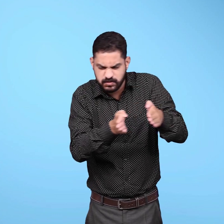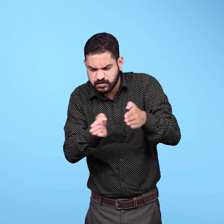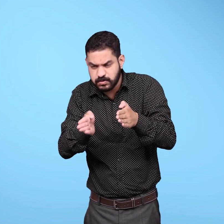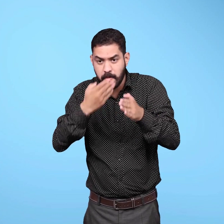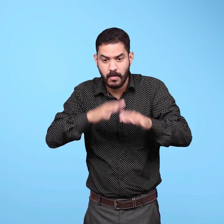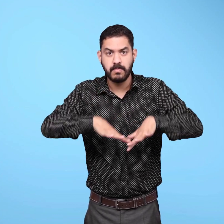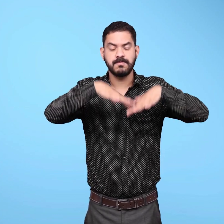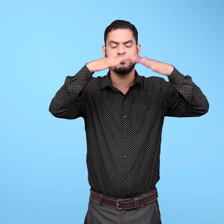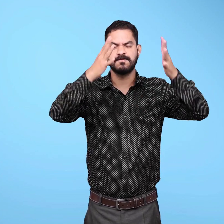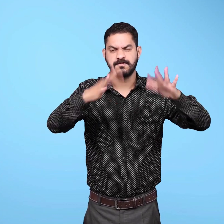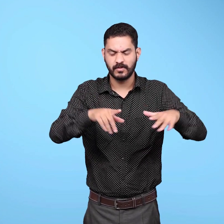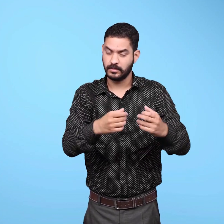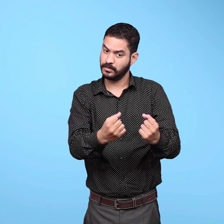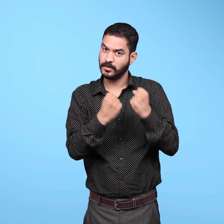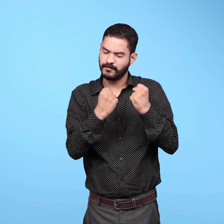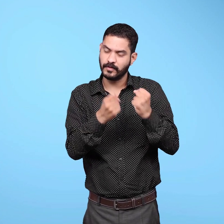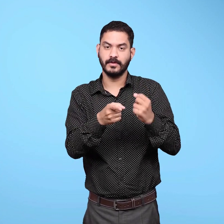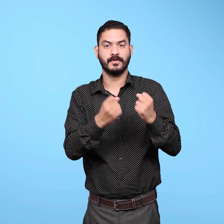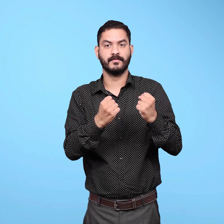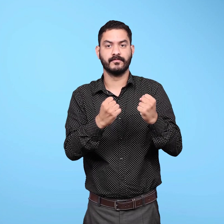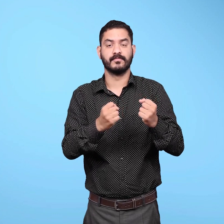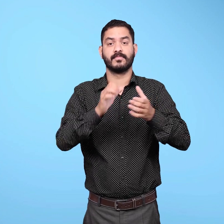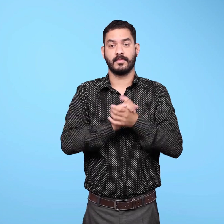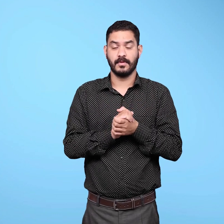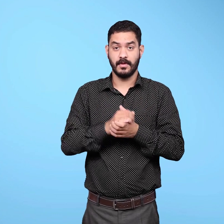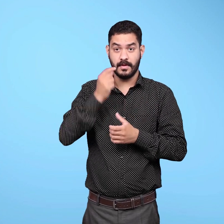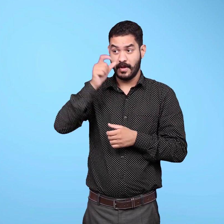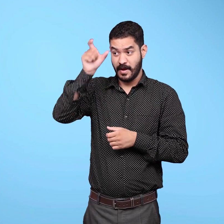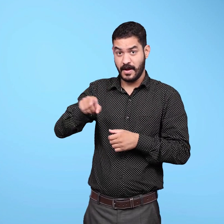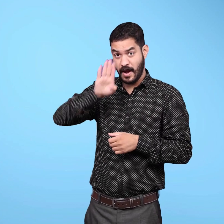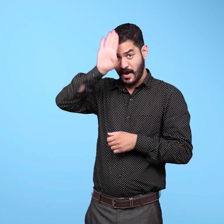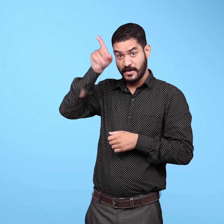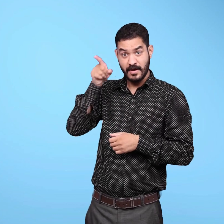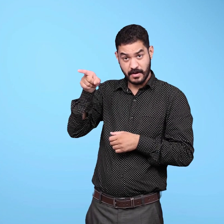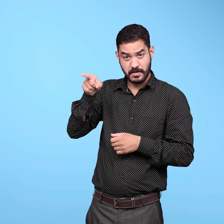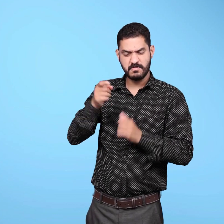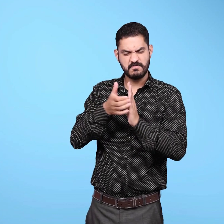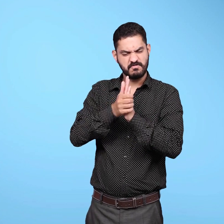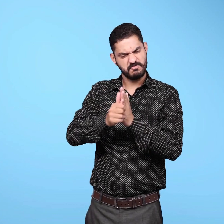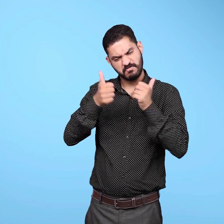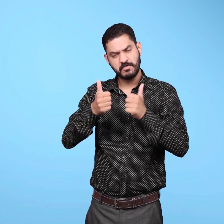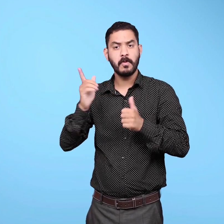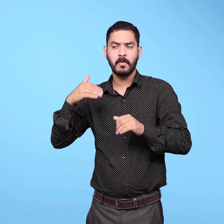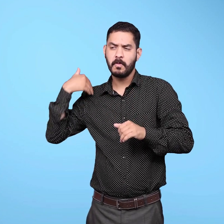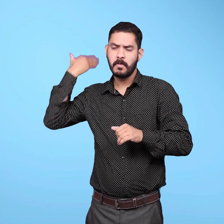And very hard to navigate for those coming from the sea. Ships had to be steered in by skillful